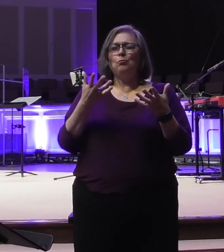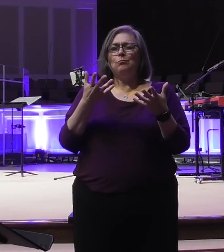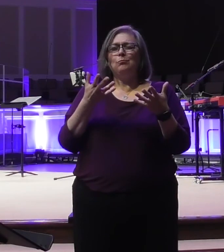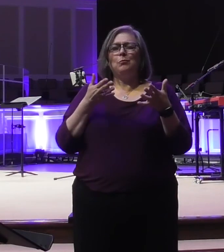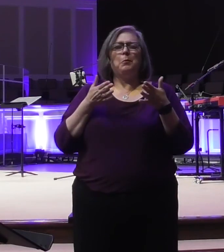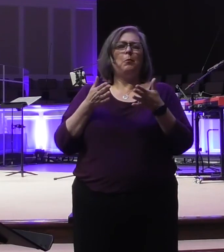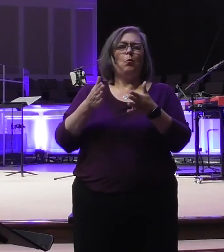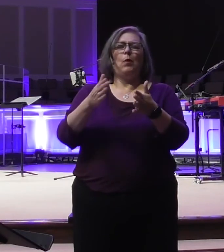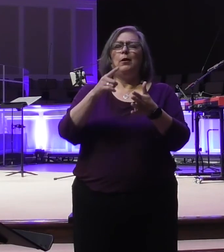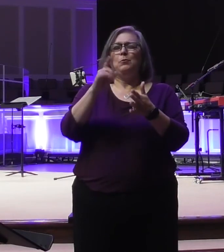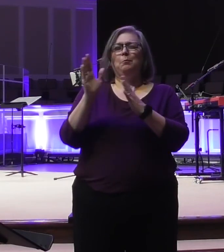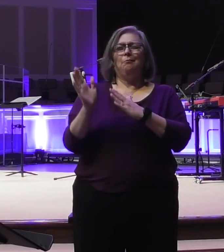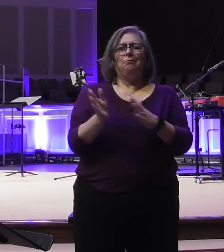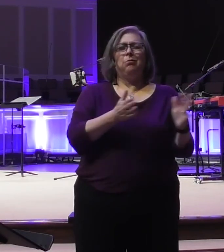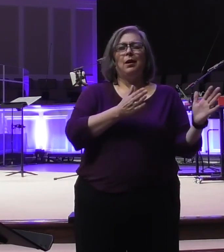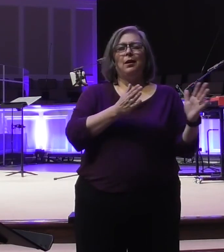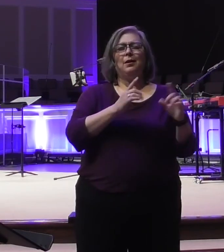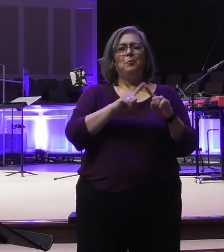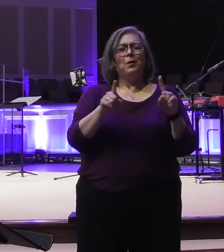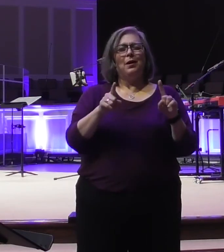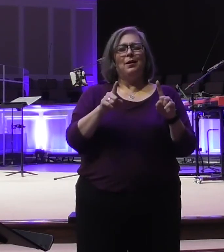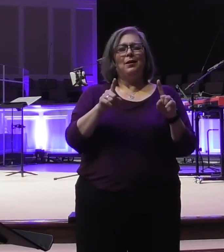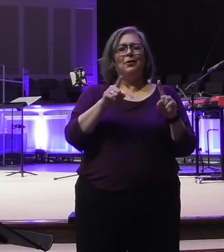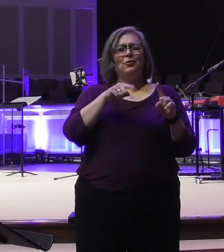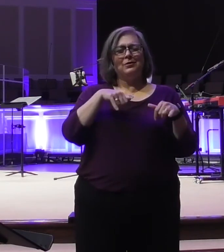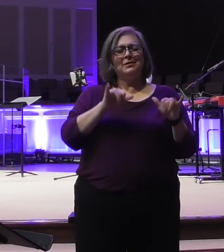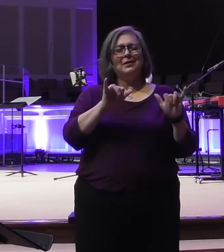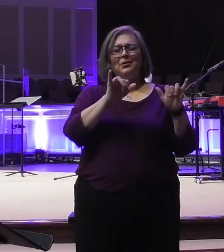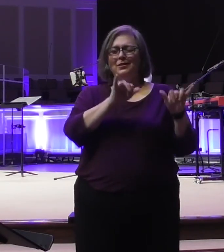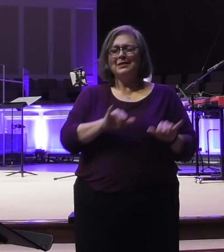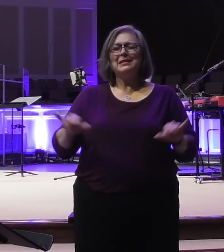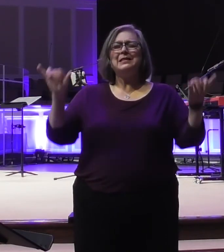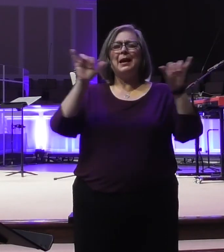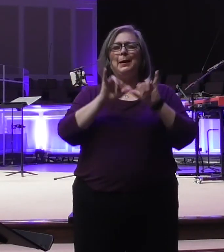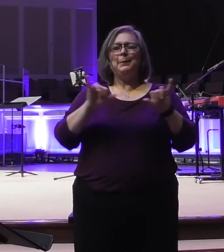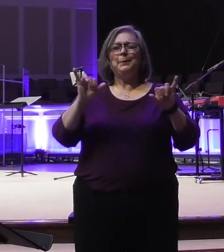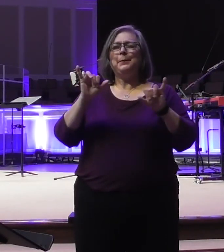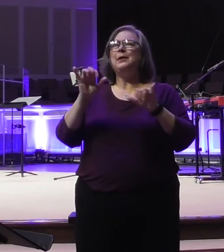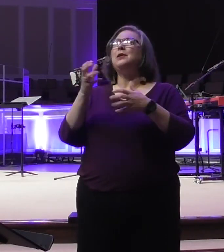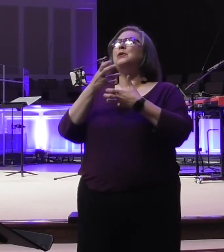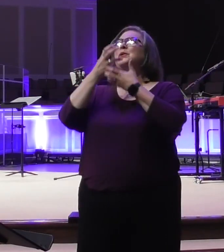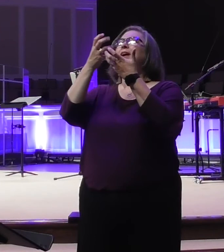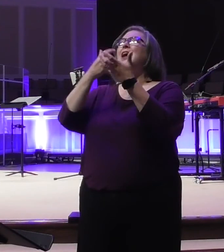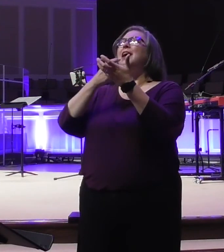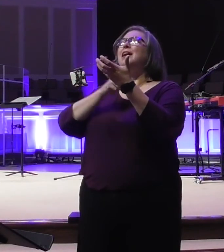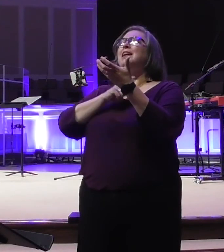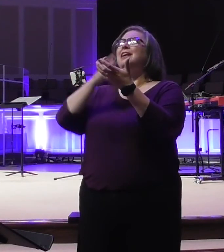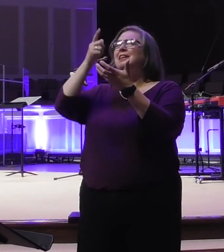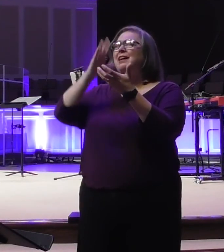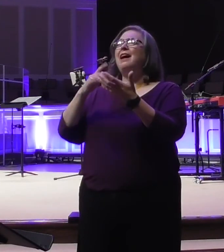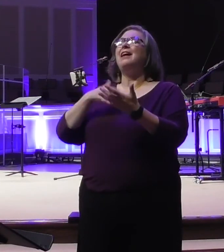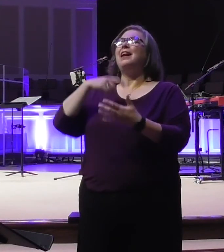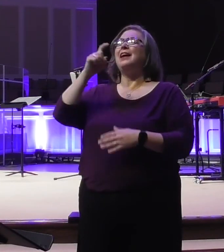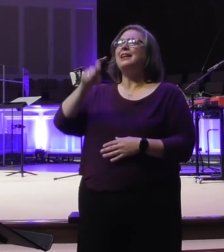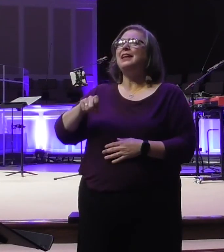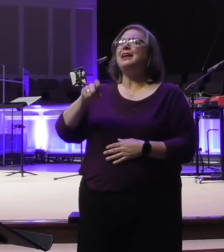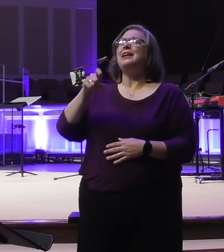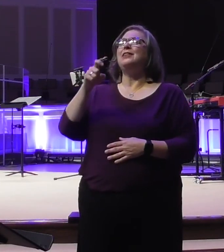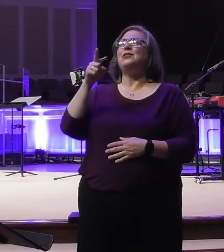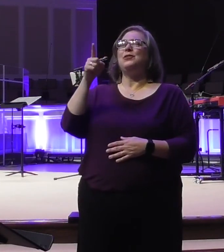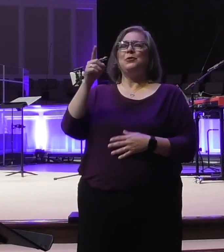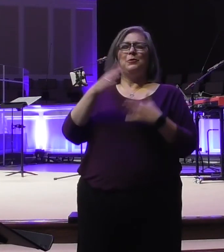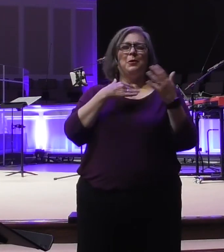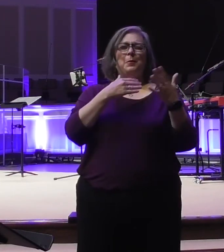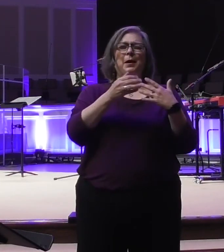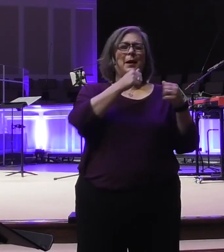is always the same. God, I need you. I need you in the times of blessing and I need you in the times of